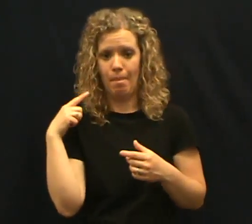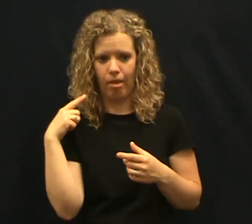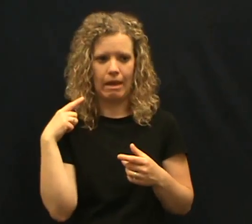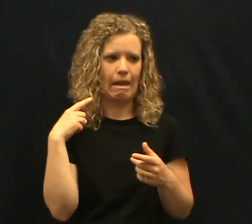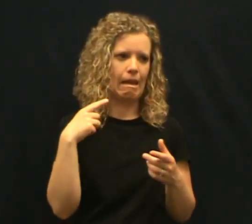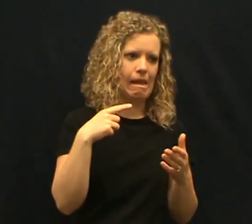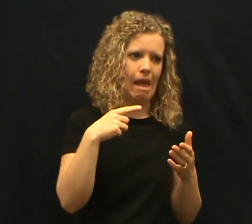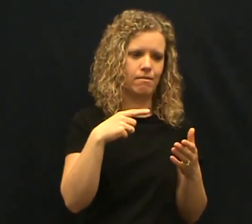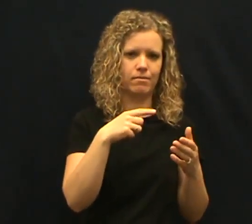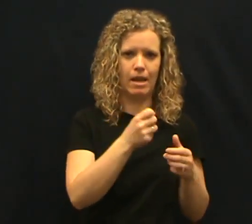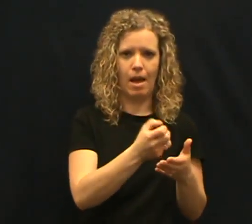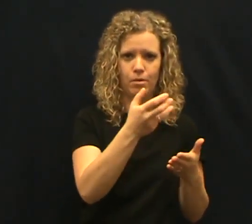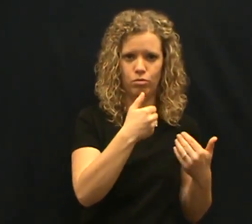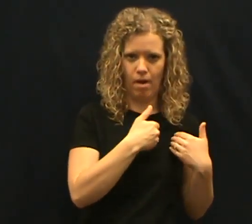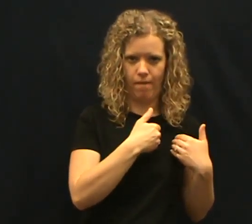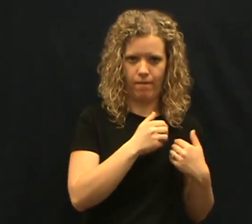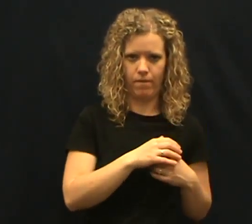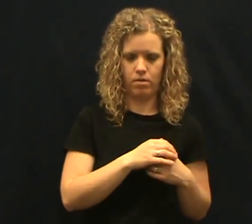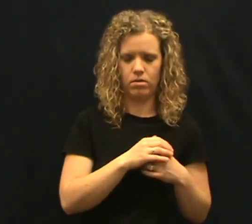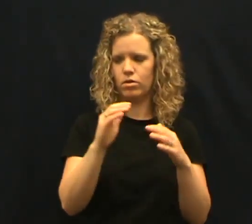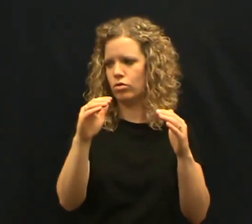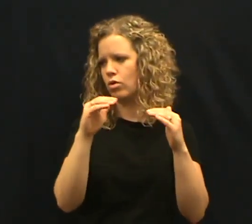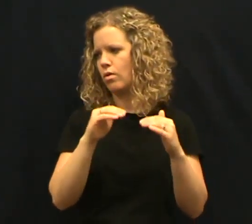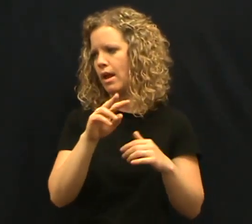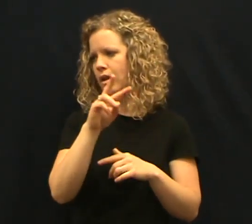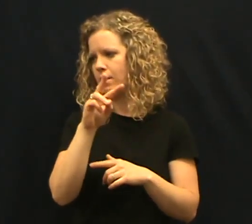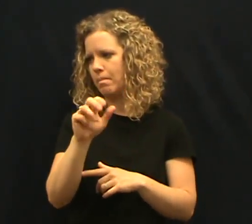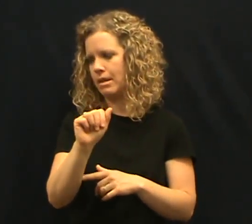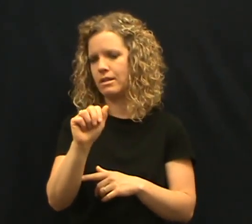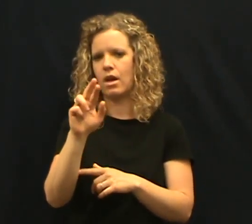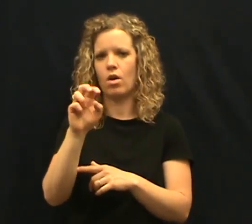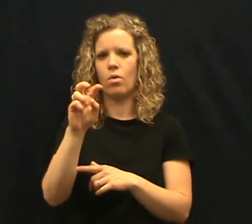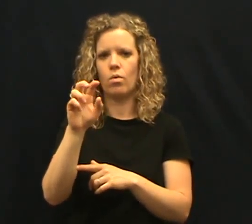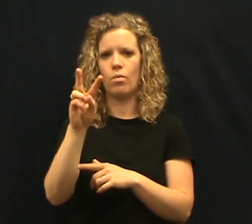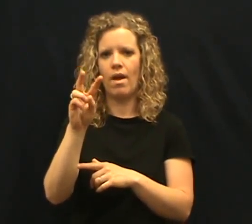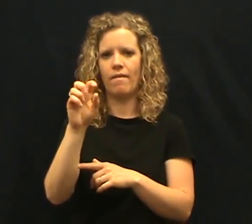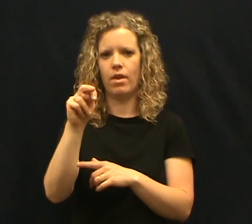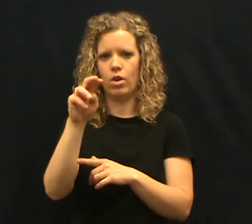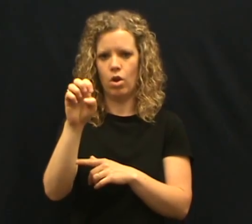all the way down to the piece of revenue, and we've already made that adjustment with the corresponding